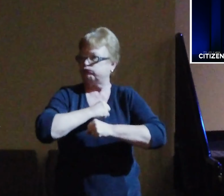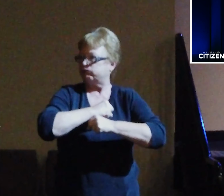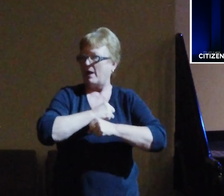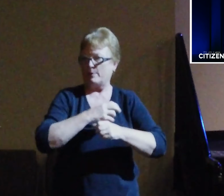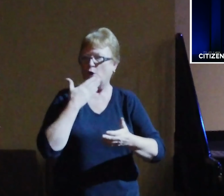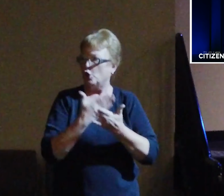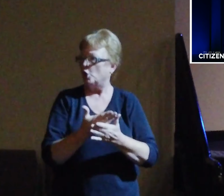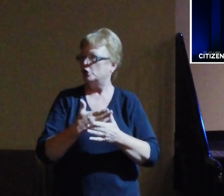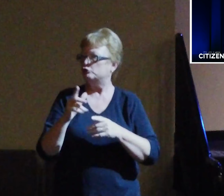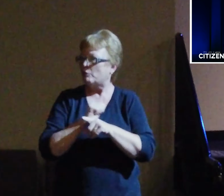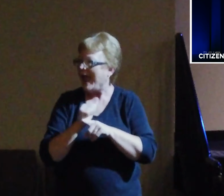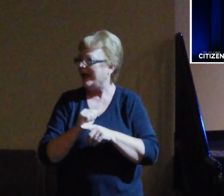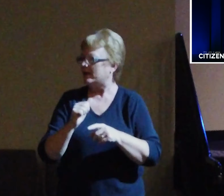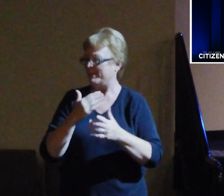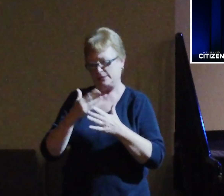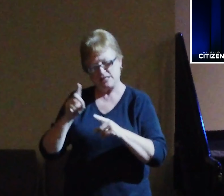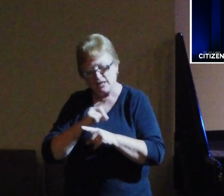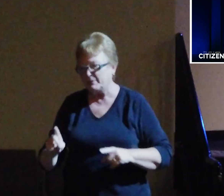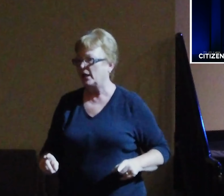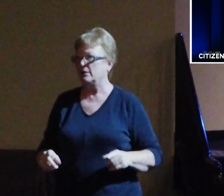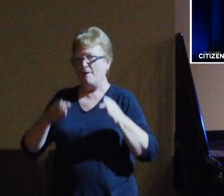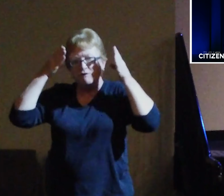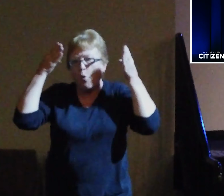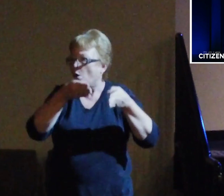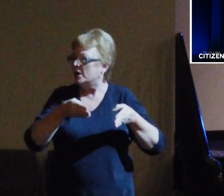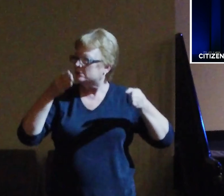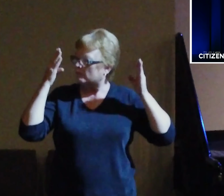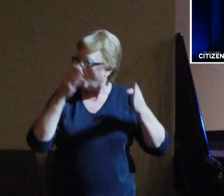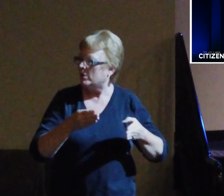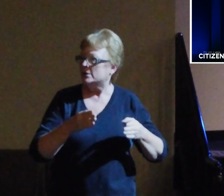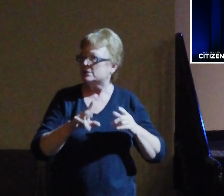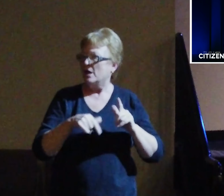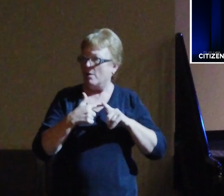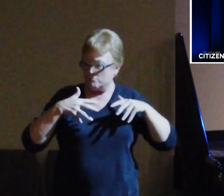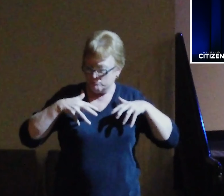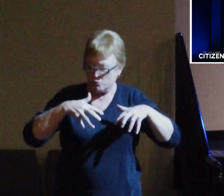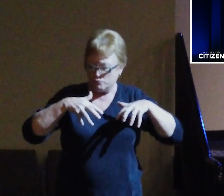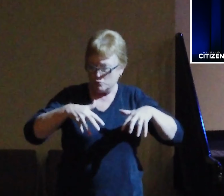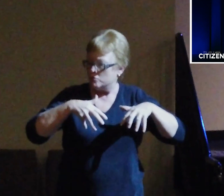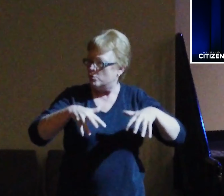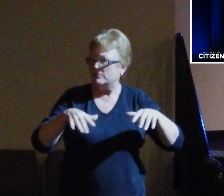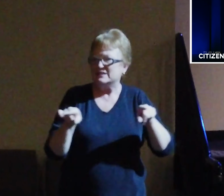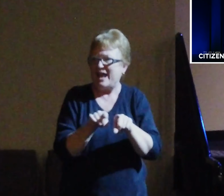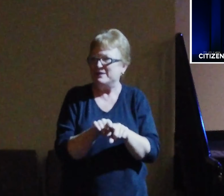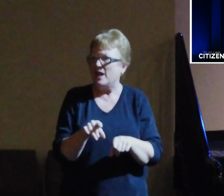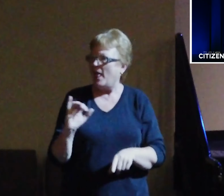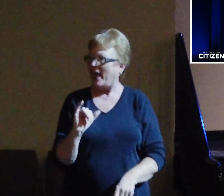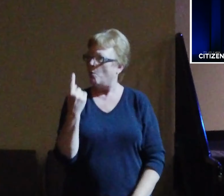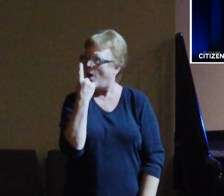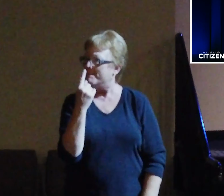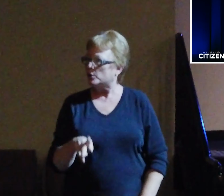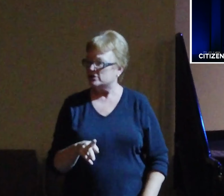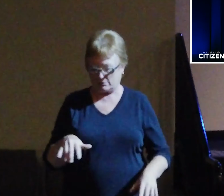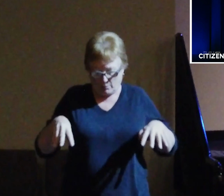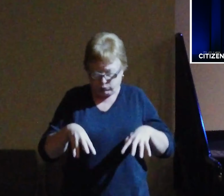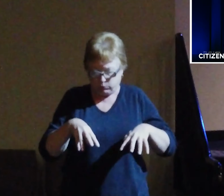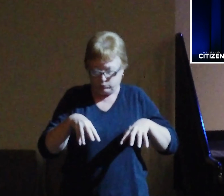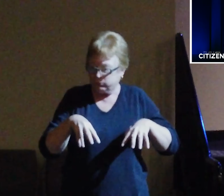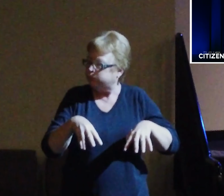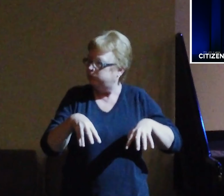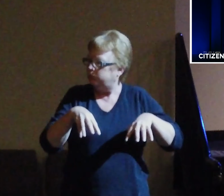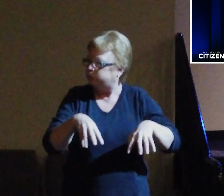-trained. They had to be disciplined. They had to be focused. They had to be moving as a single unit. And if we look